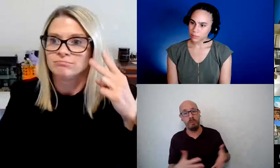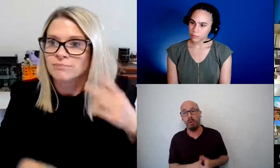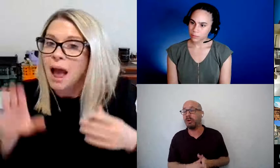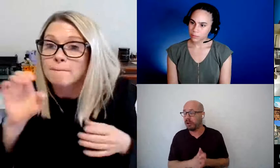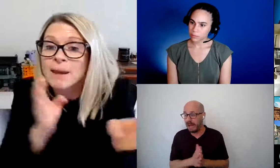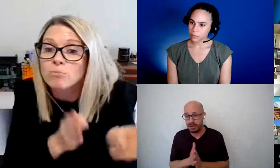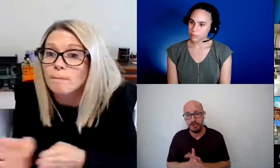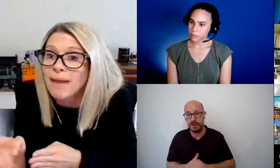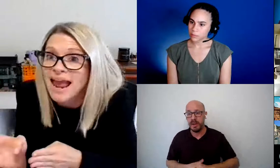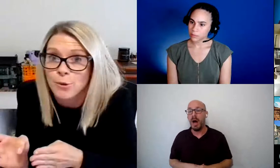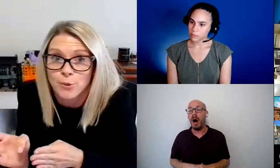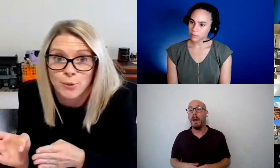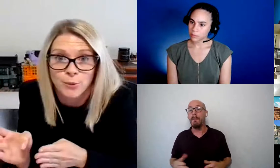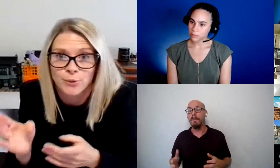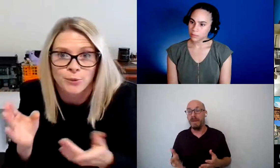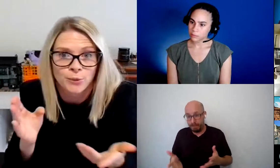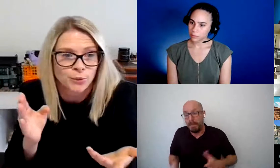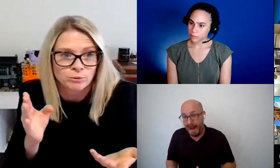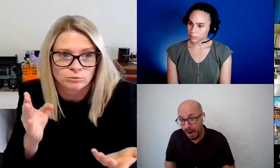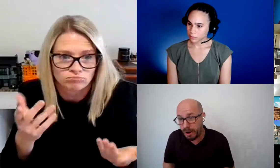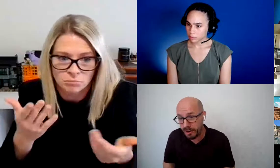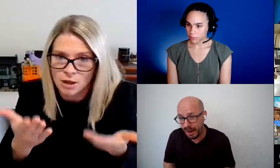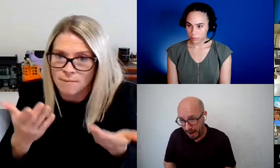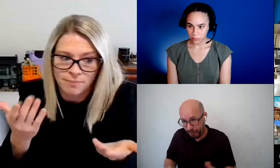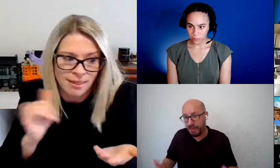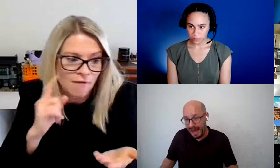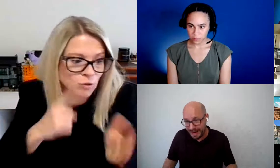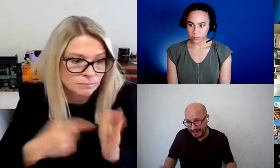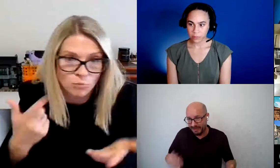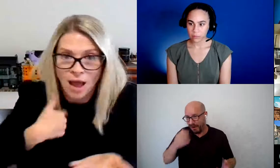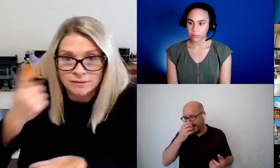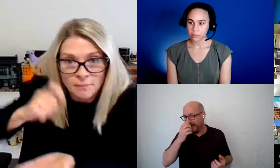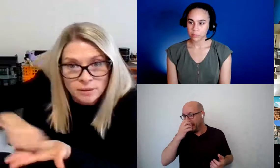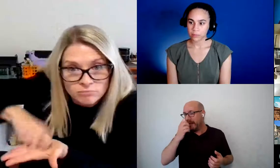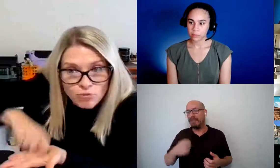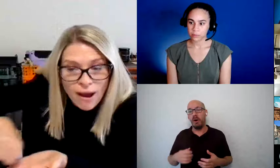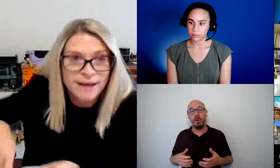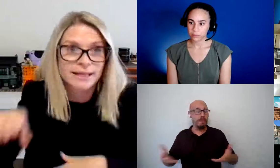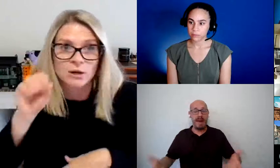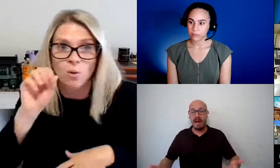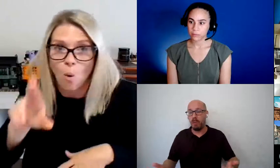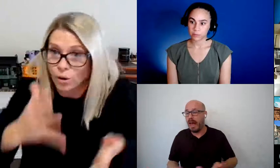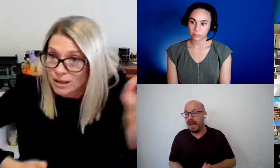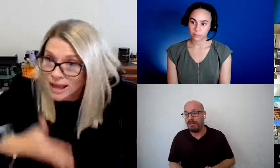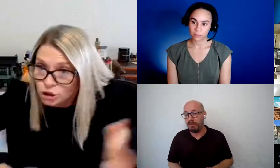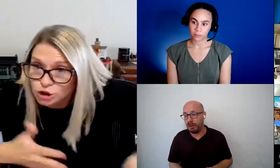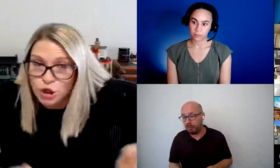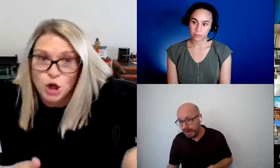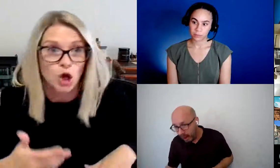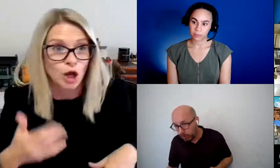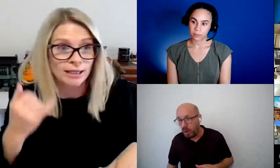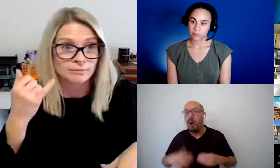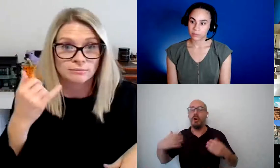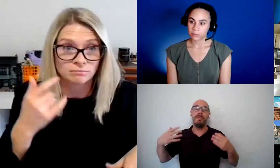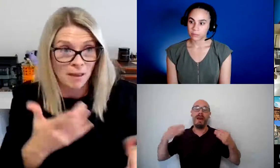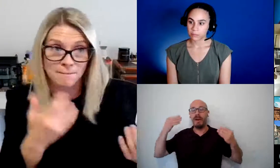person will look at you. Be prepared after that, right? So, you may want to have something written out, or you